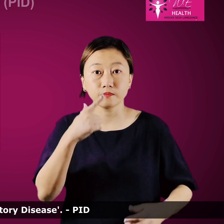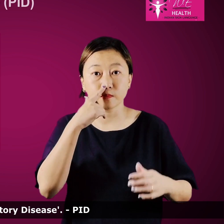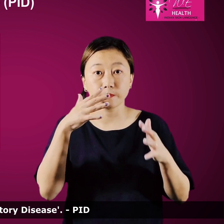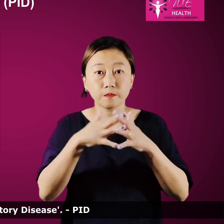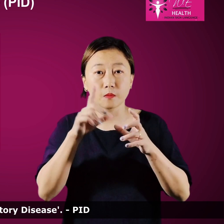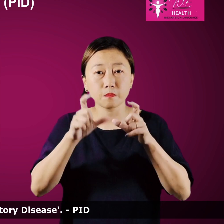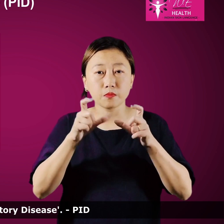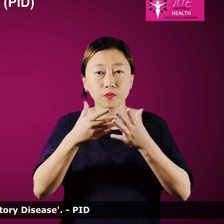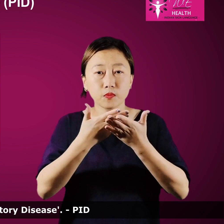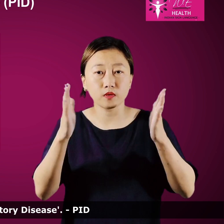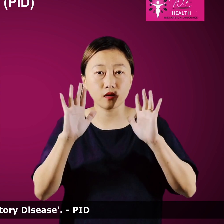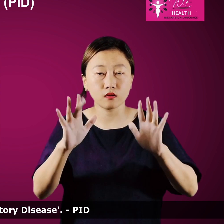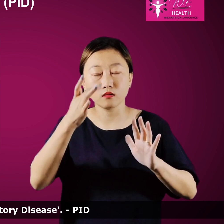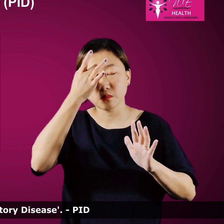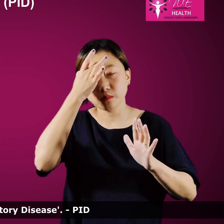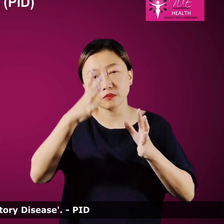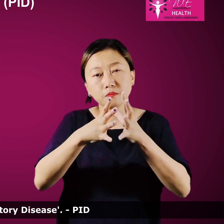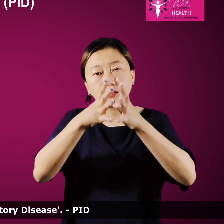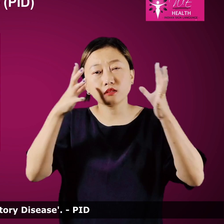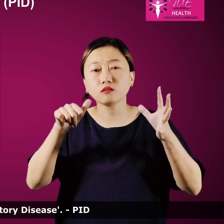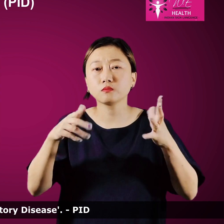First is the Pelvic Inflammatory Disease, PID.